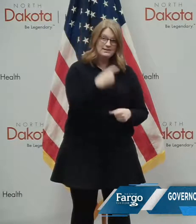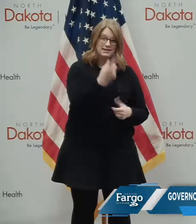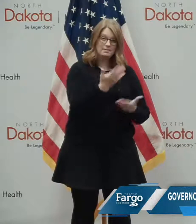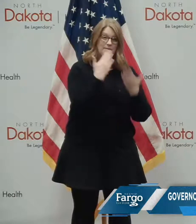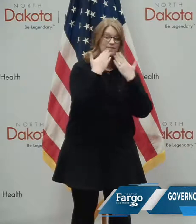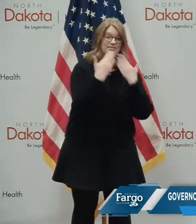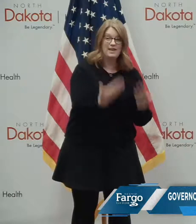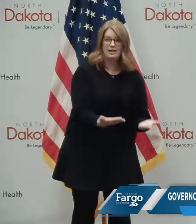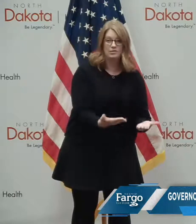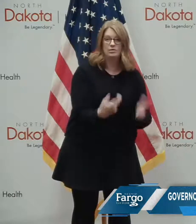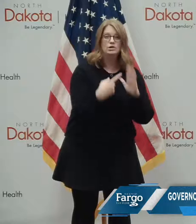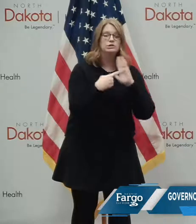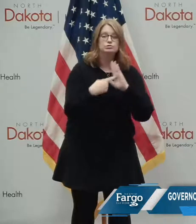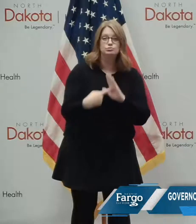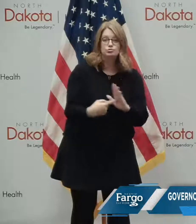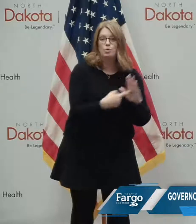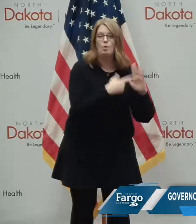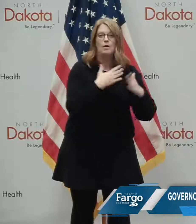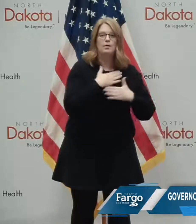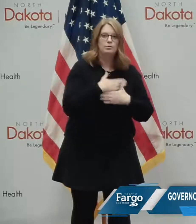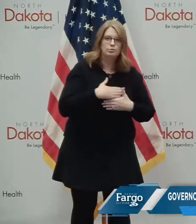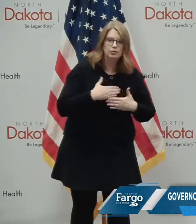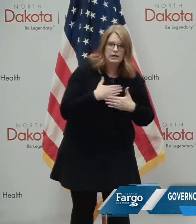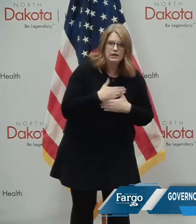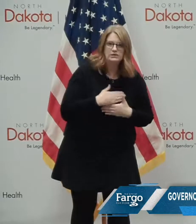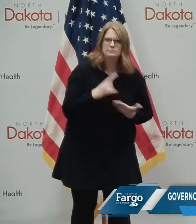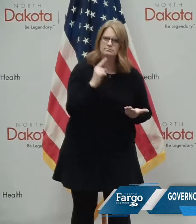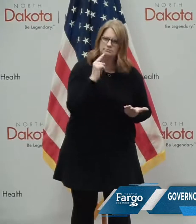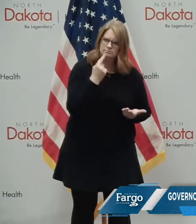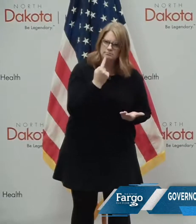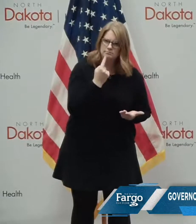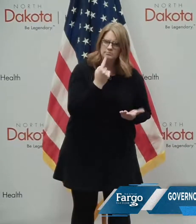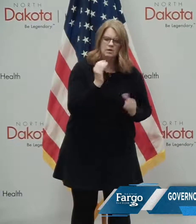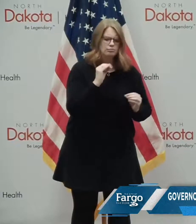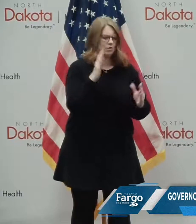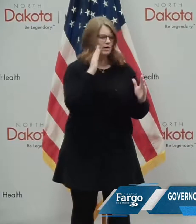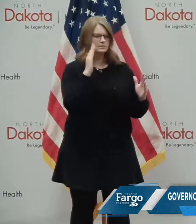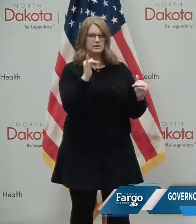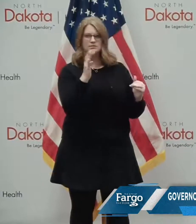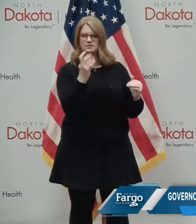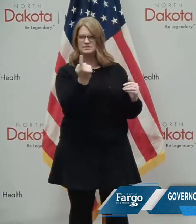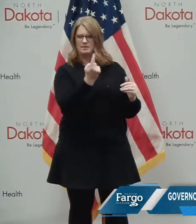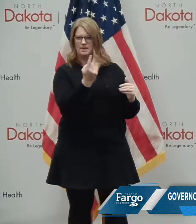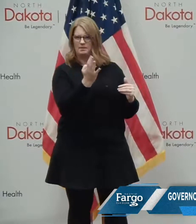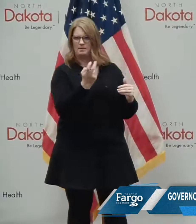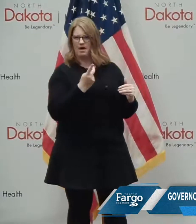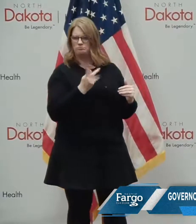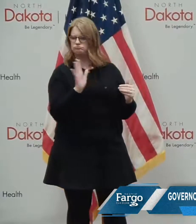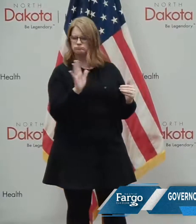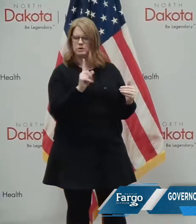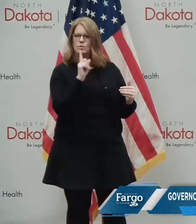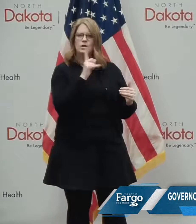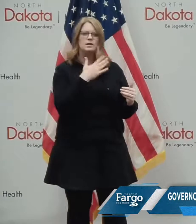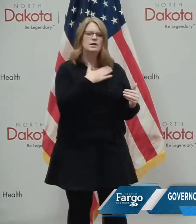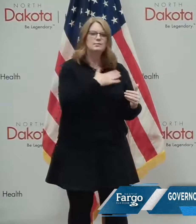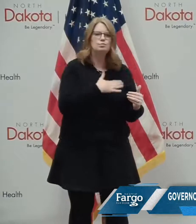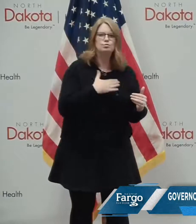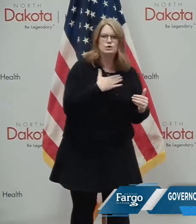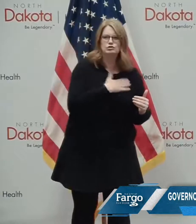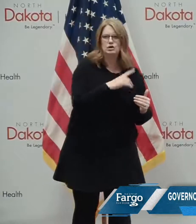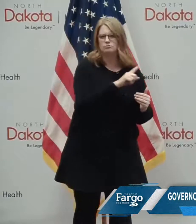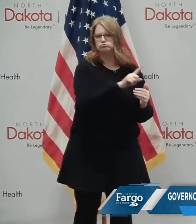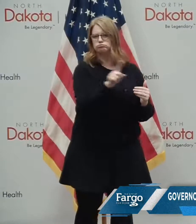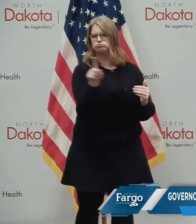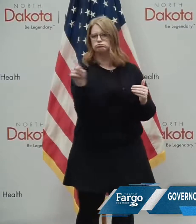to express your appreciation sincerely and without expectation of anything in return. Truly appreciate those around you, and you'll